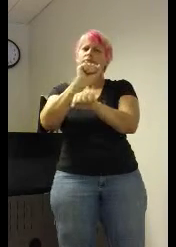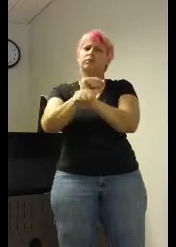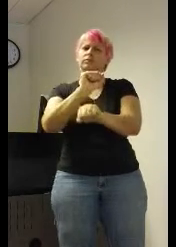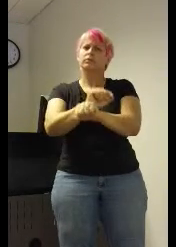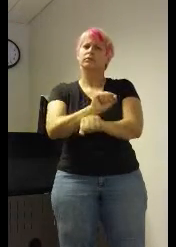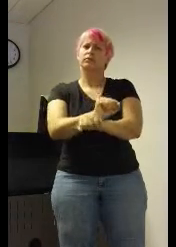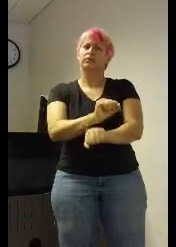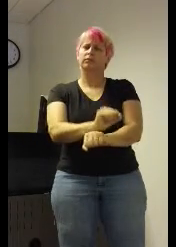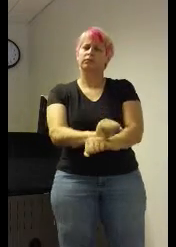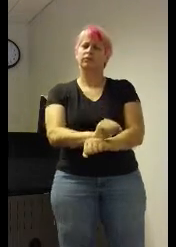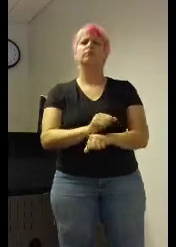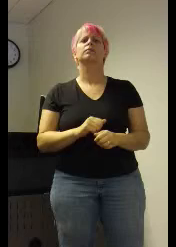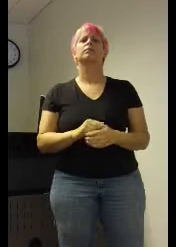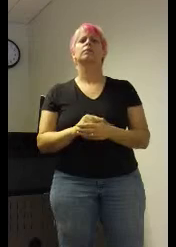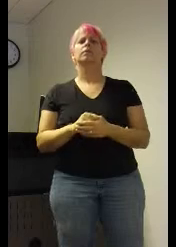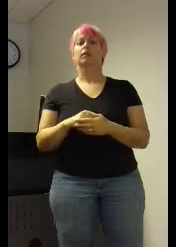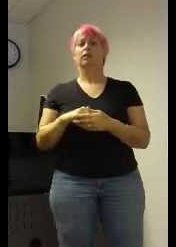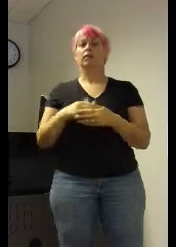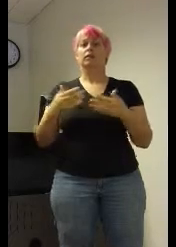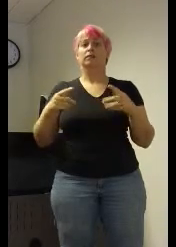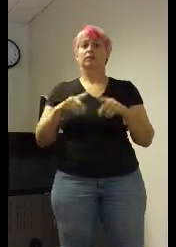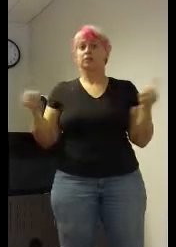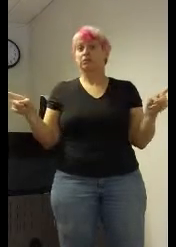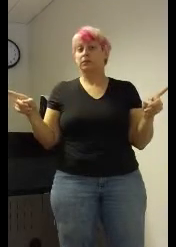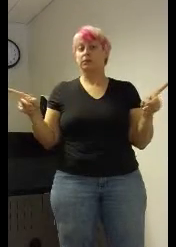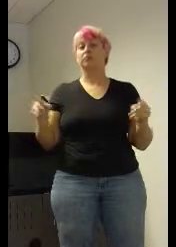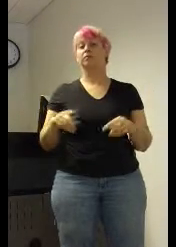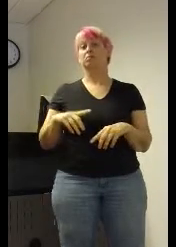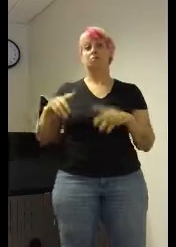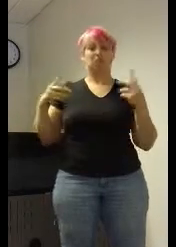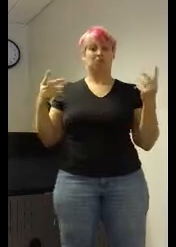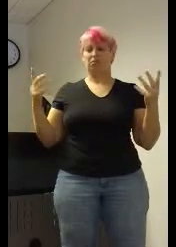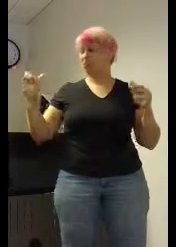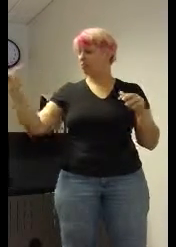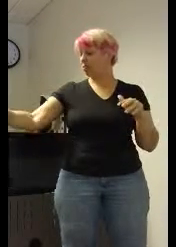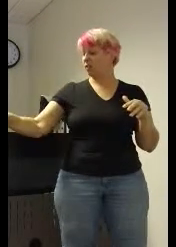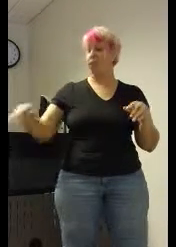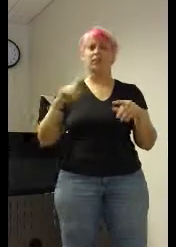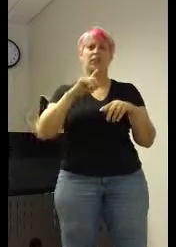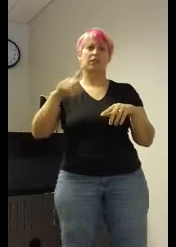But that tells you, so what? So there's a difference. What are we going to do about it?